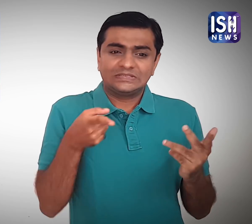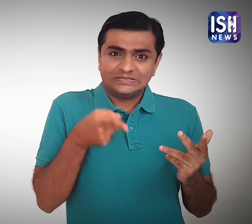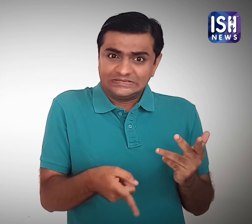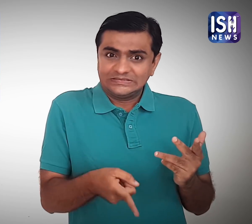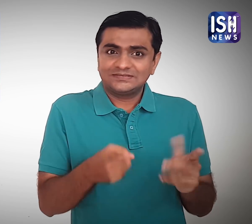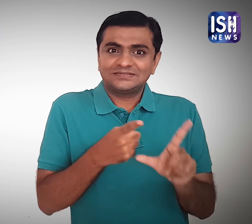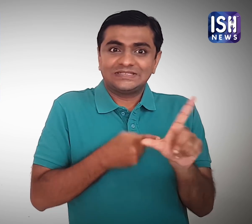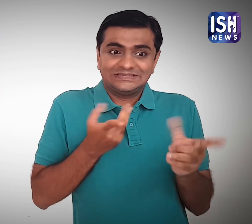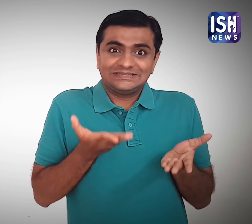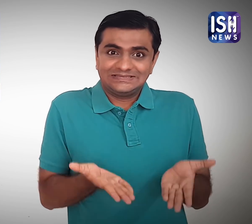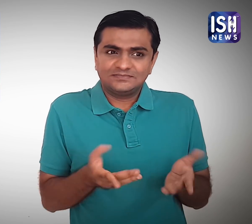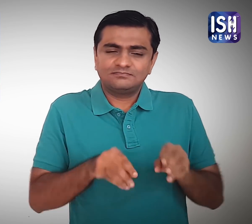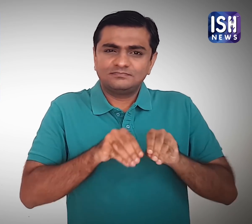Day